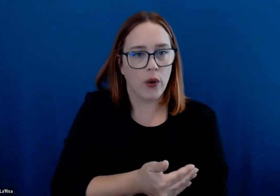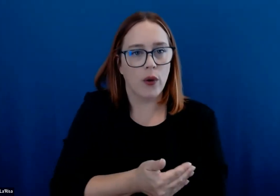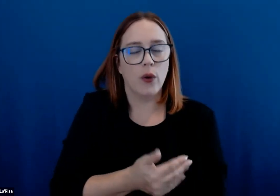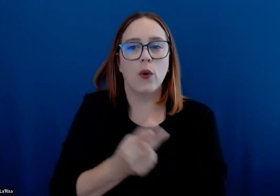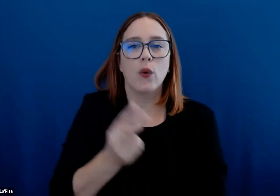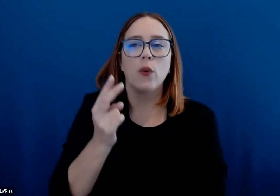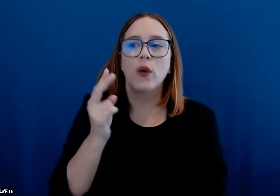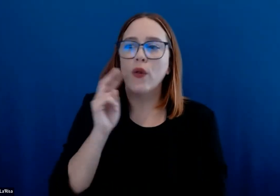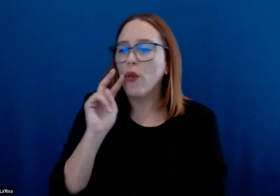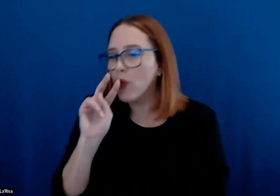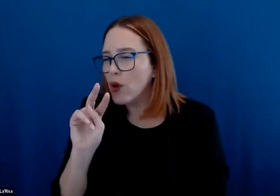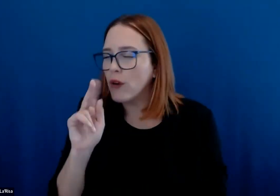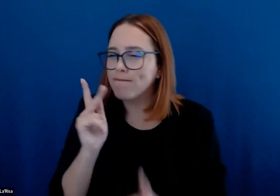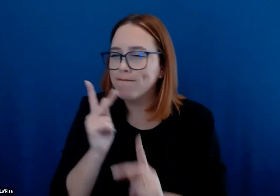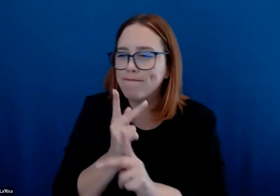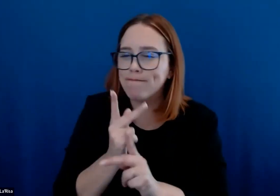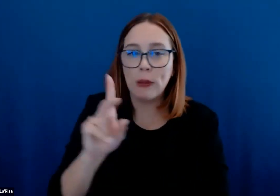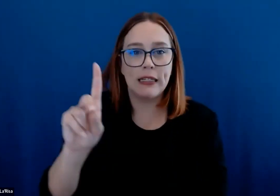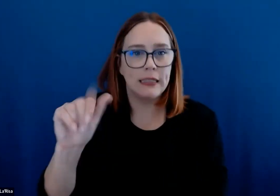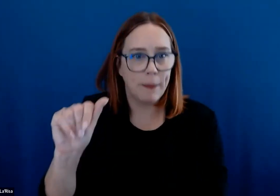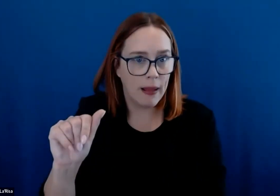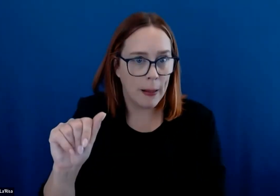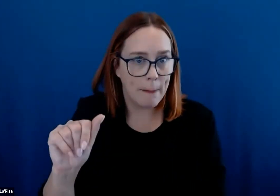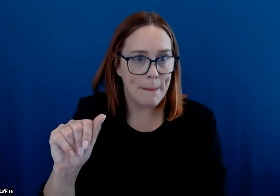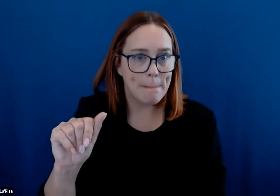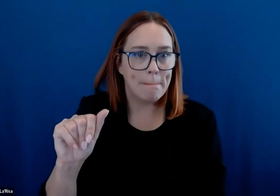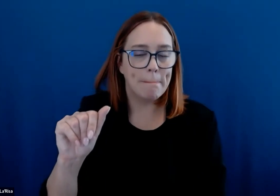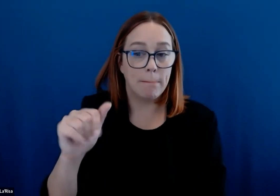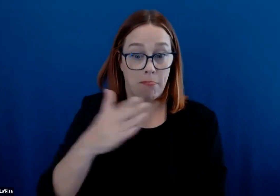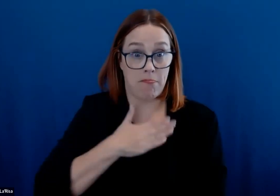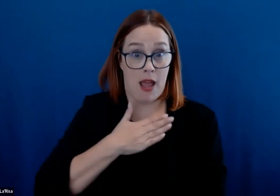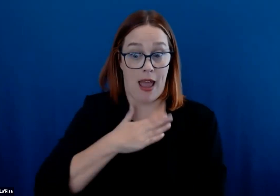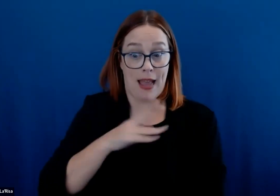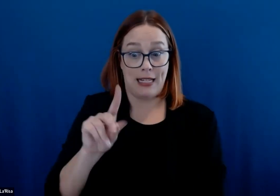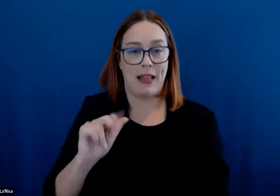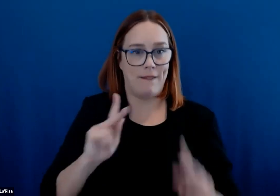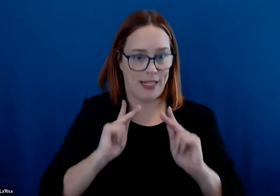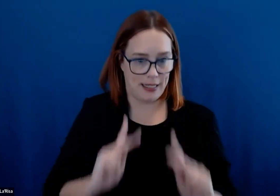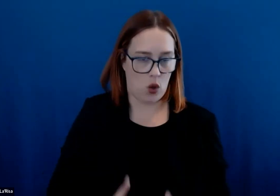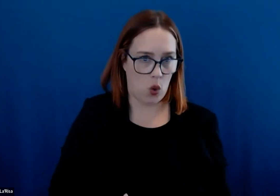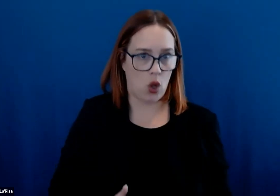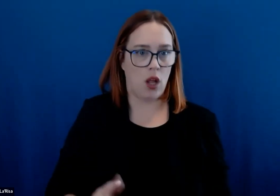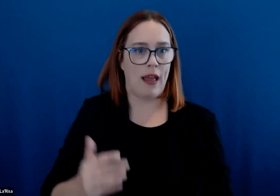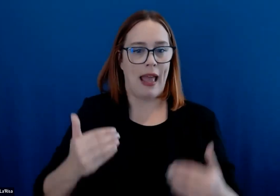at our disabilities. I have a physical disability. I have a heart condition,